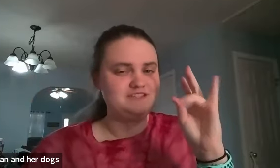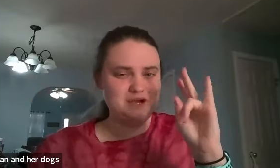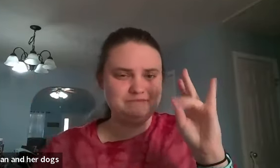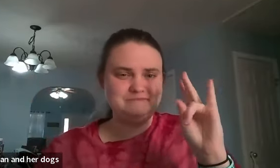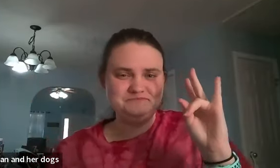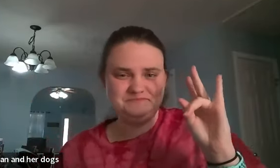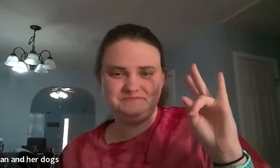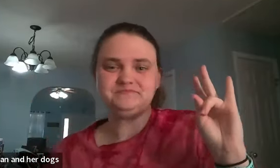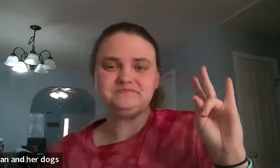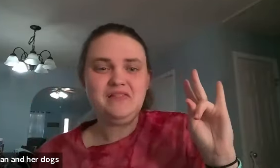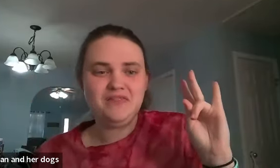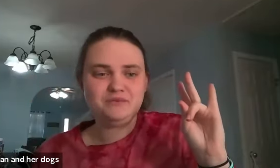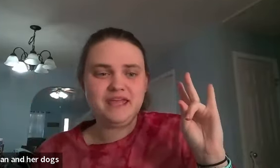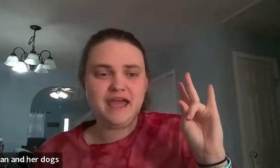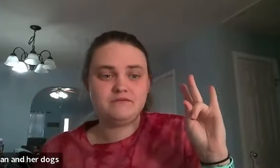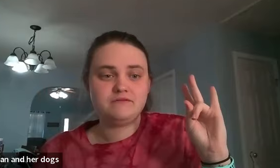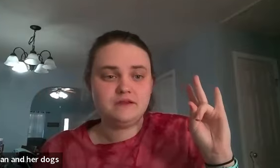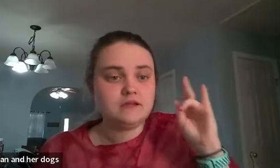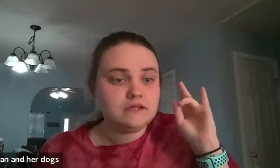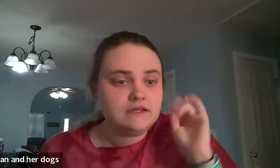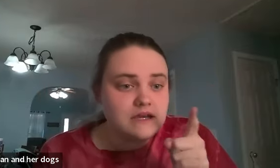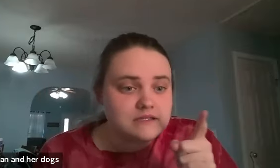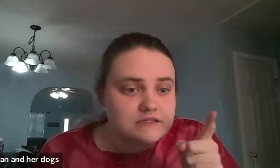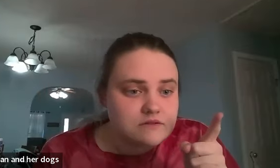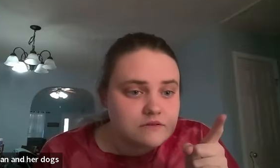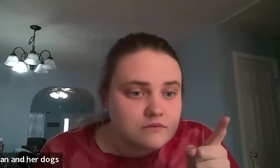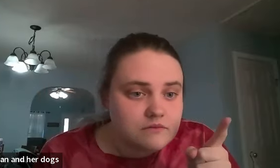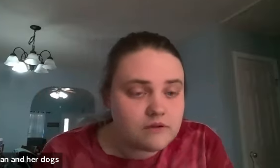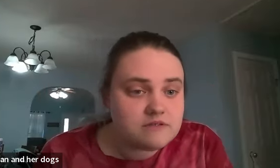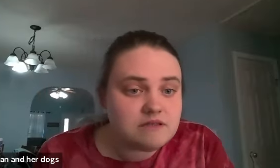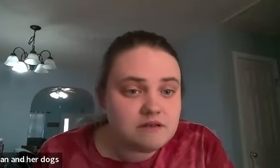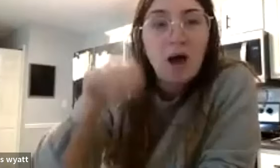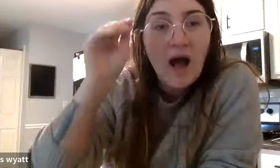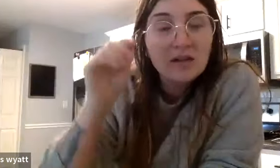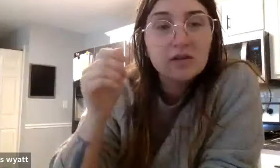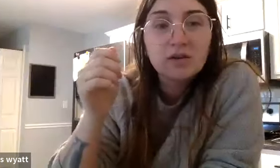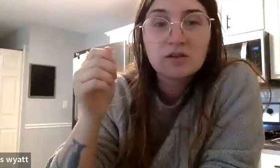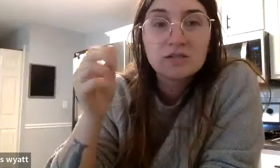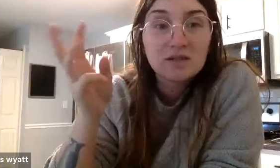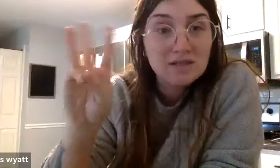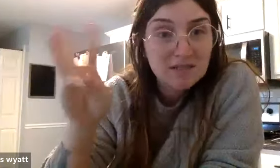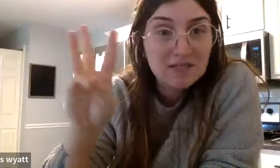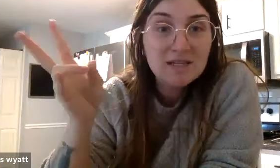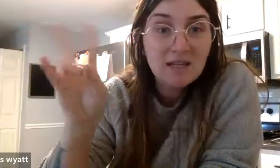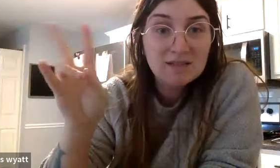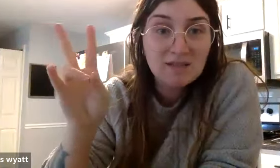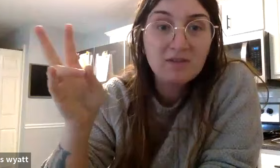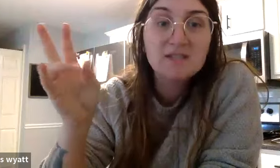So then we have, yes, Rose. So I learned 16,